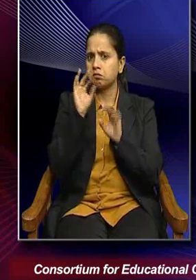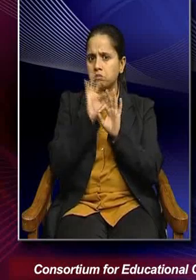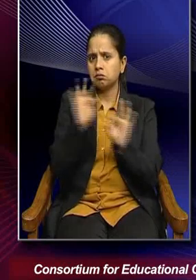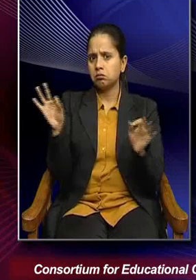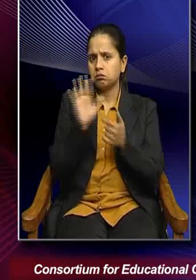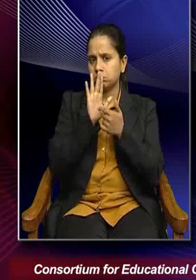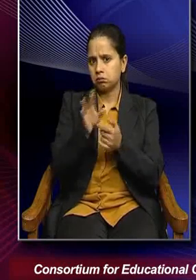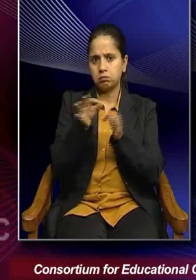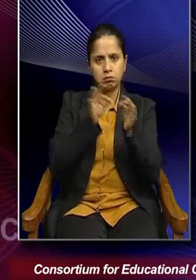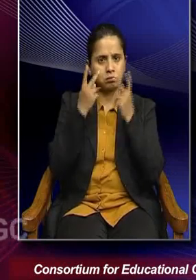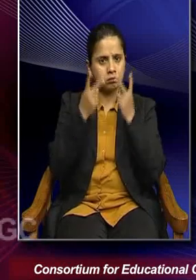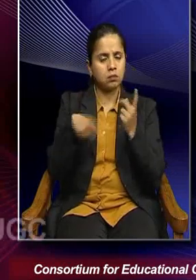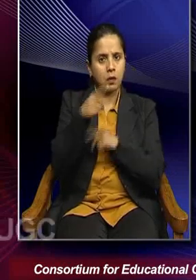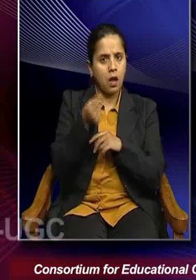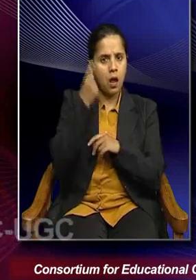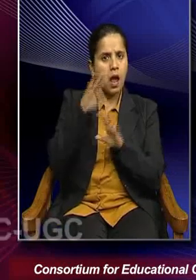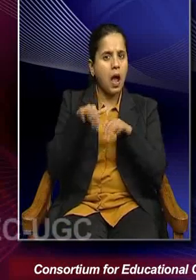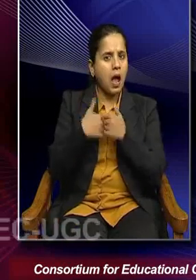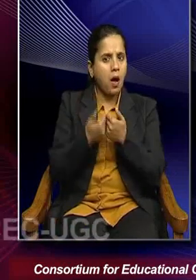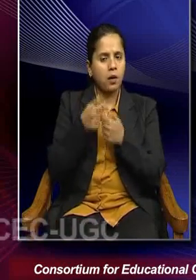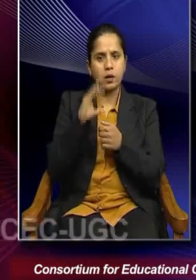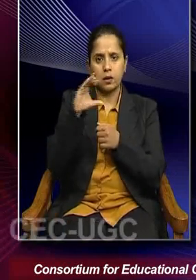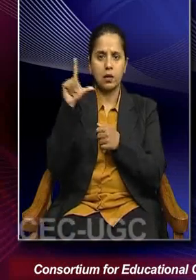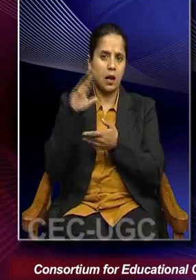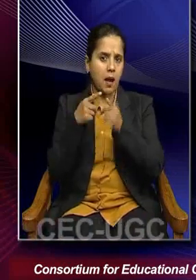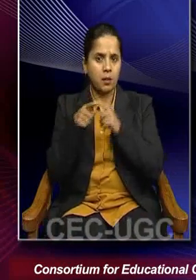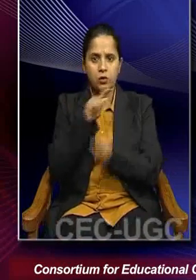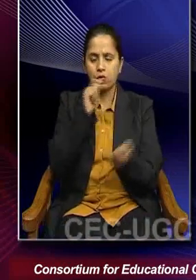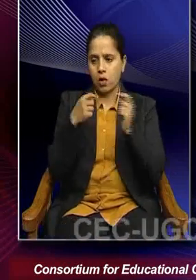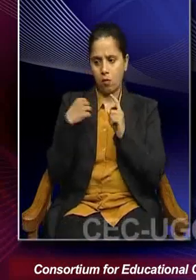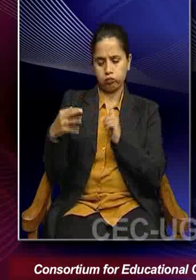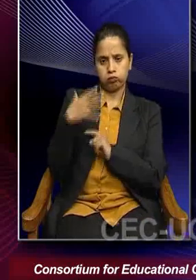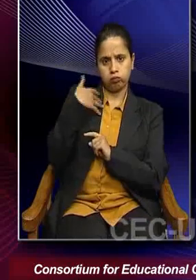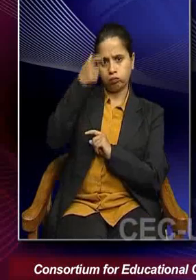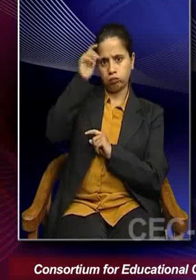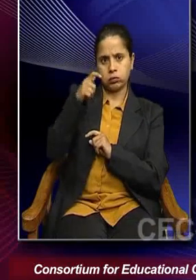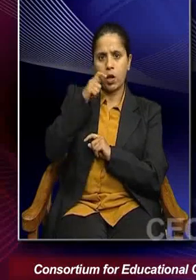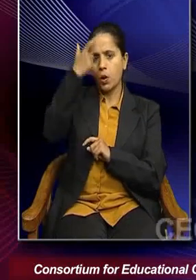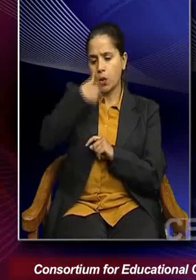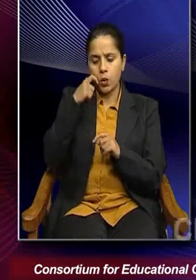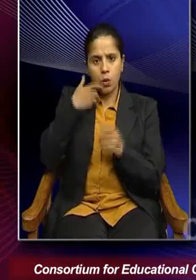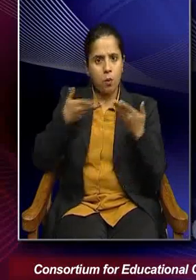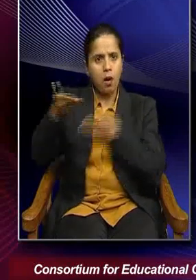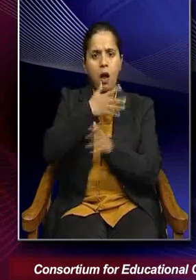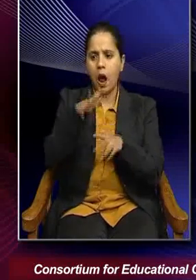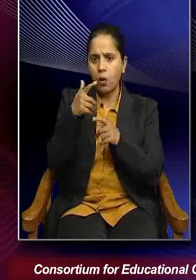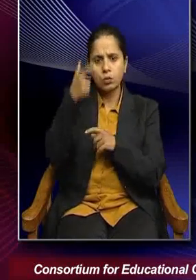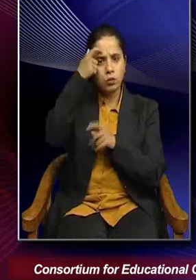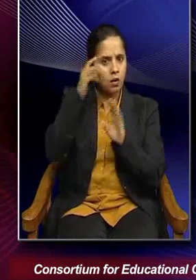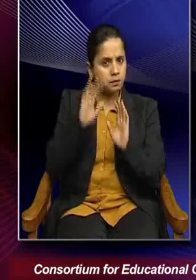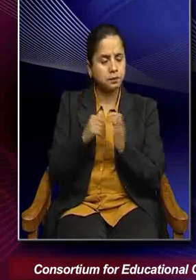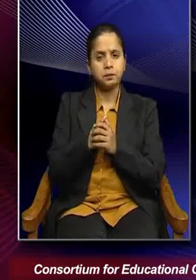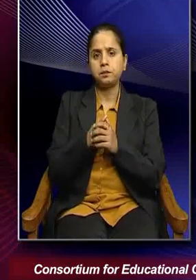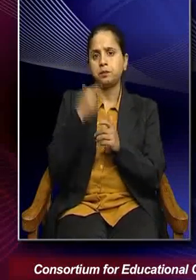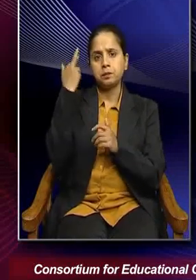understanding of how climate change is actually triggering, you know, human migration and displacement. So, because of,